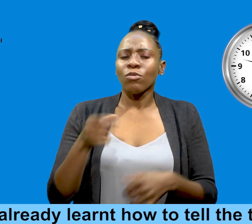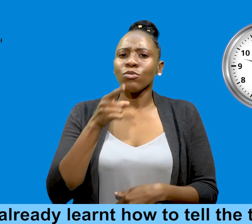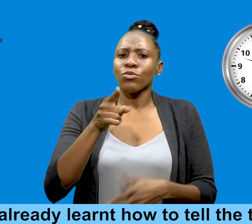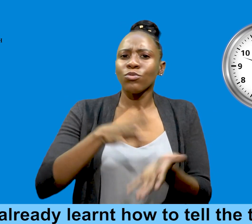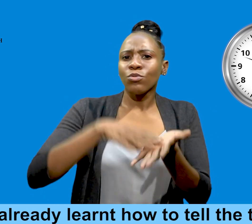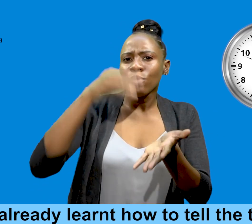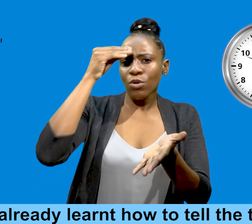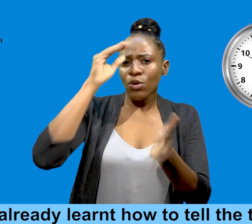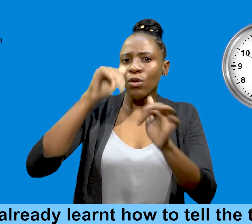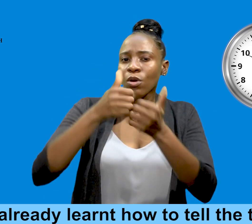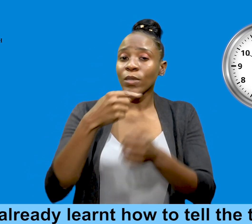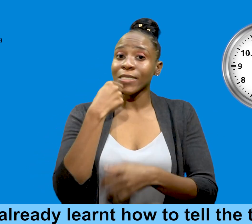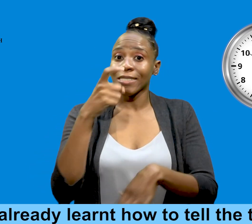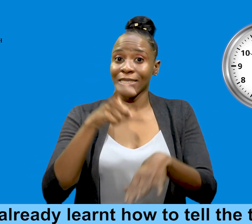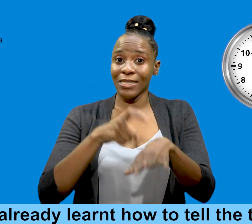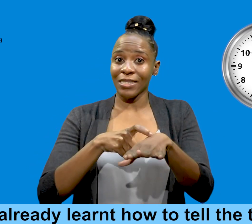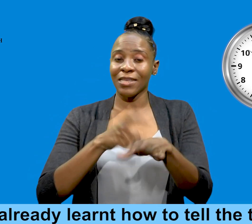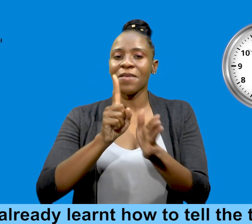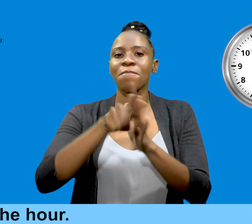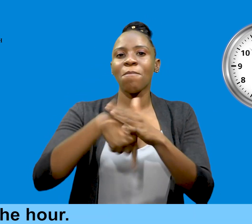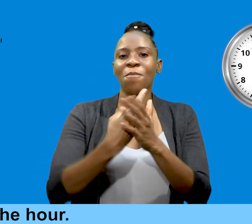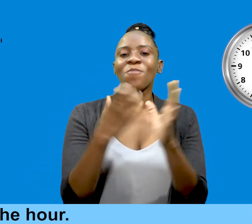We already learned how to tell the time on the hour.